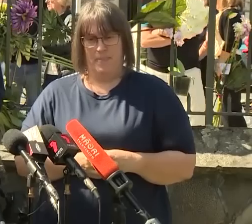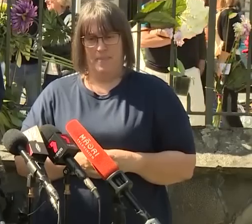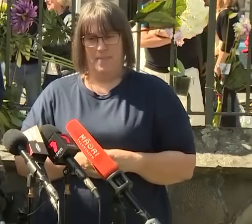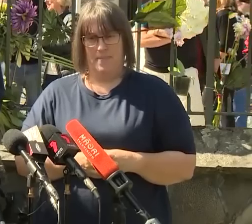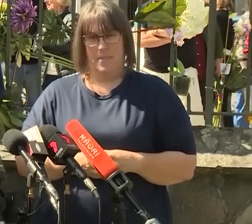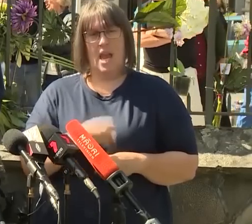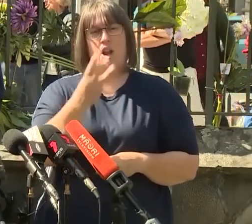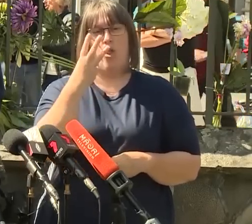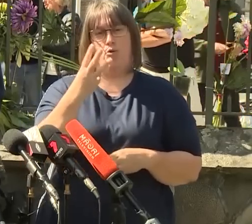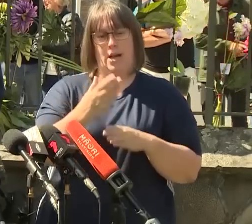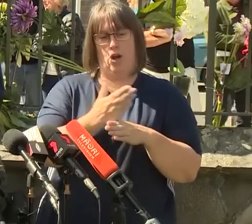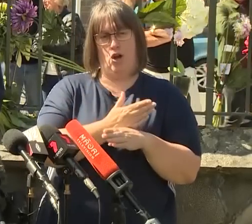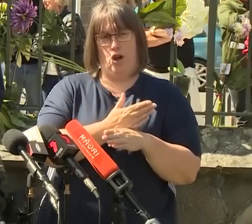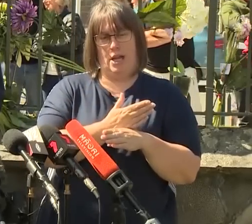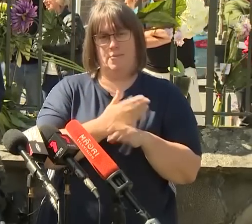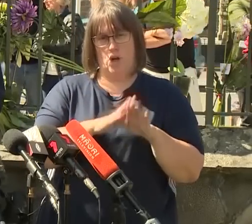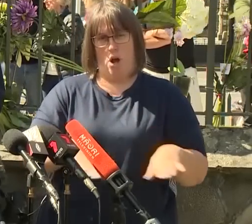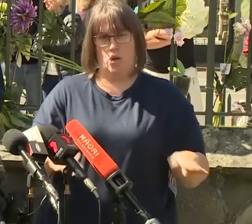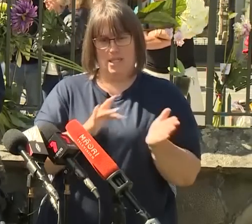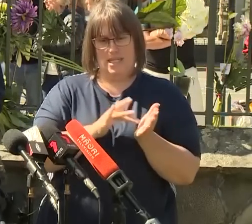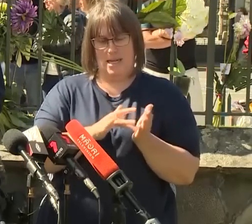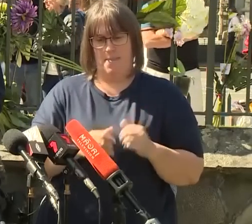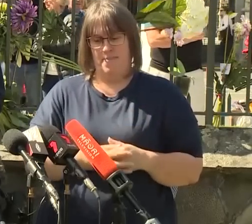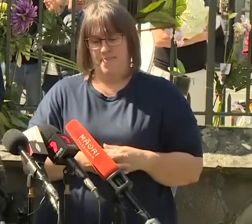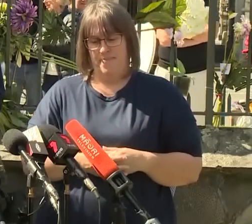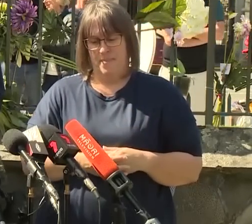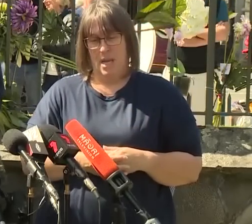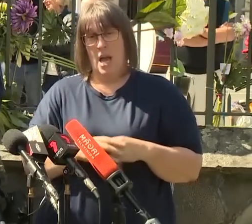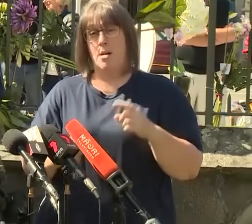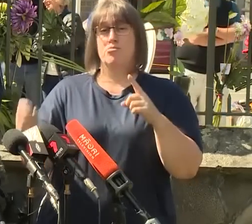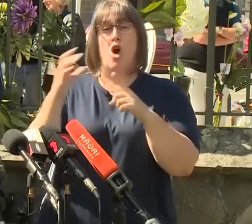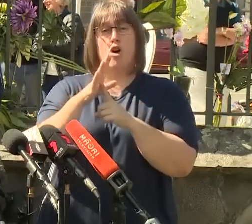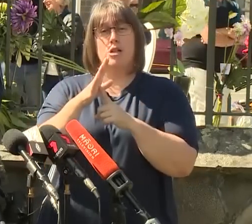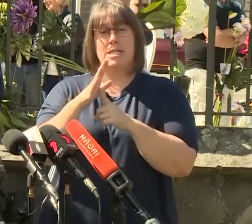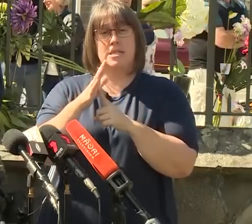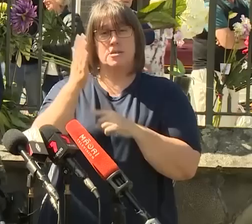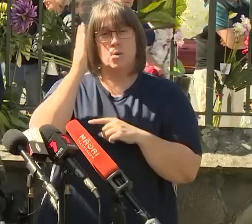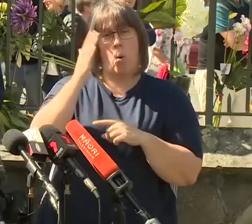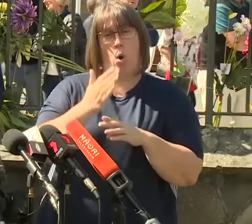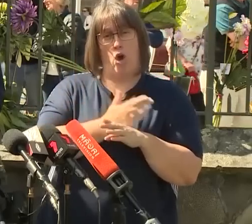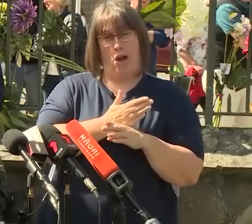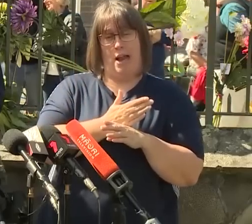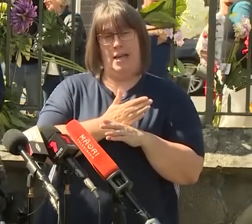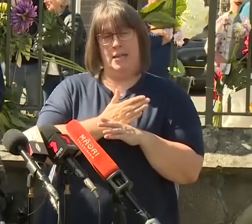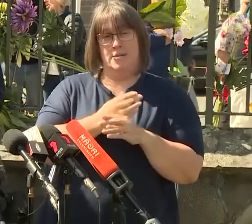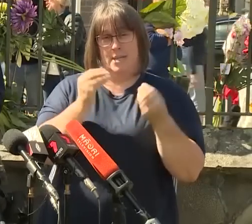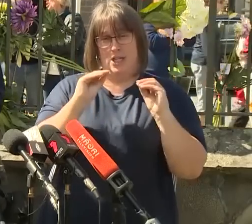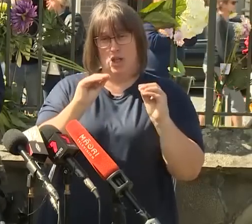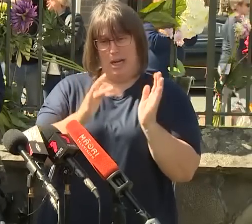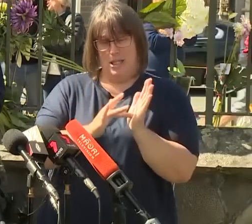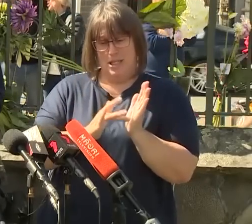and 3 early childhood centres. A priority school or early childhood centre is